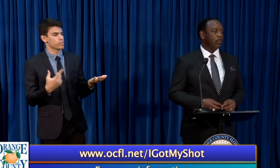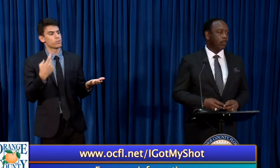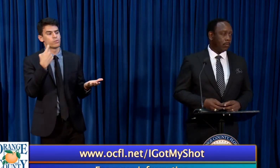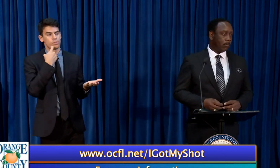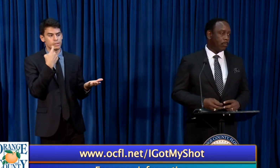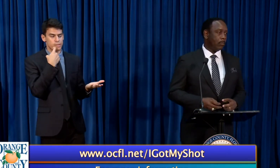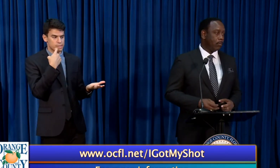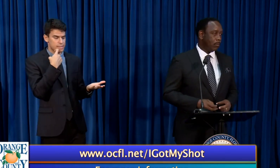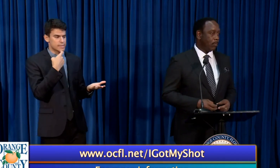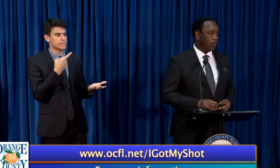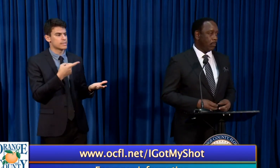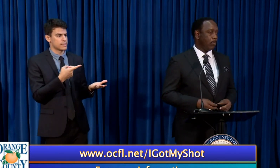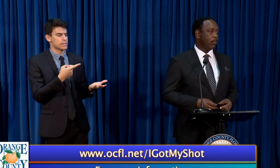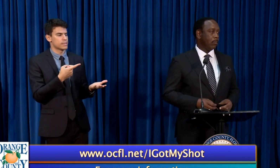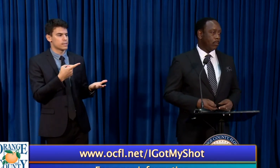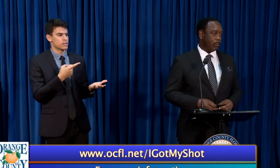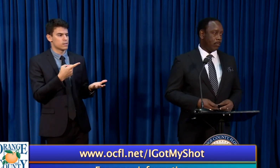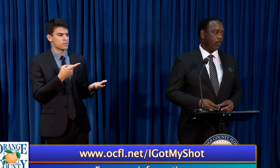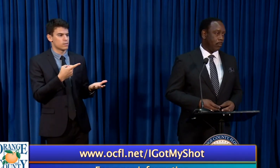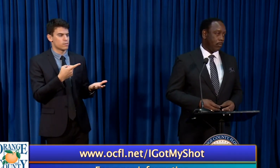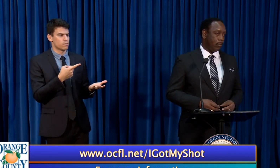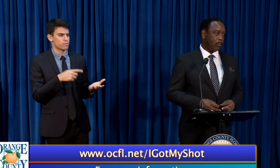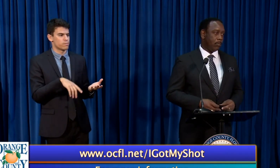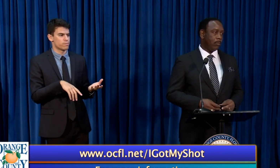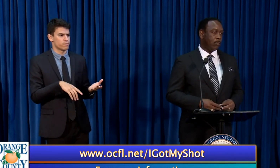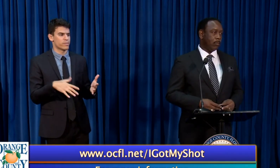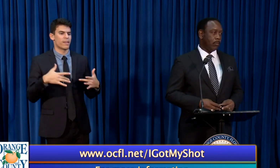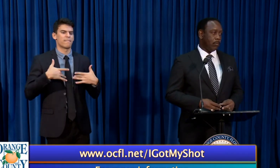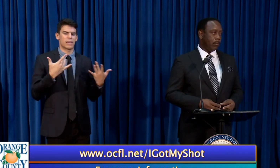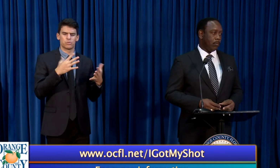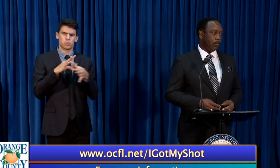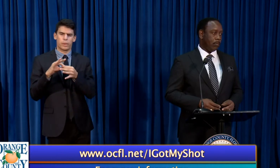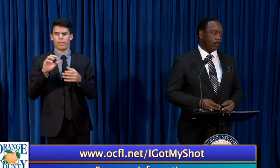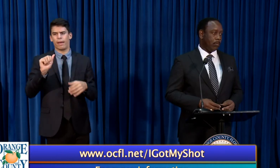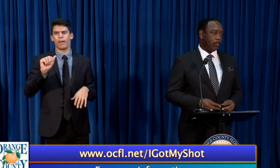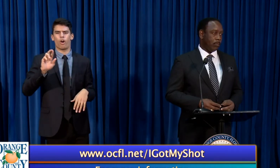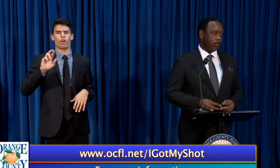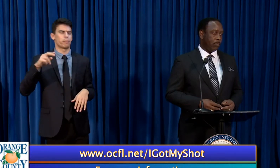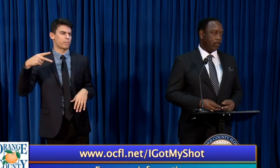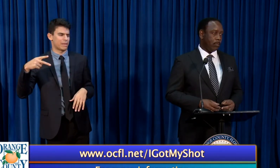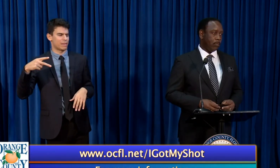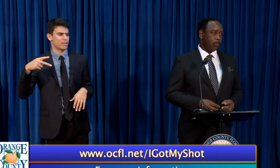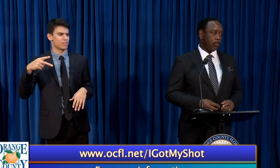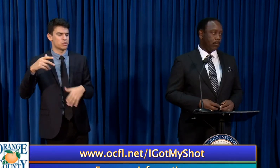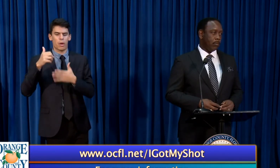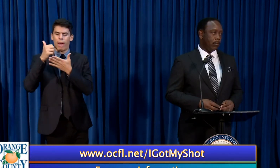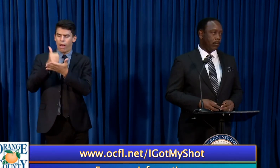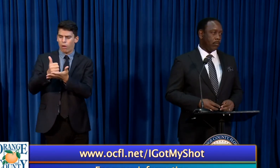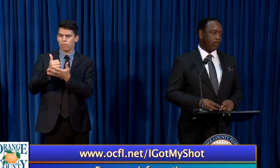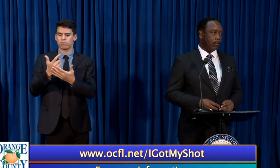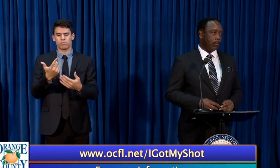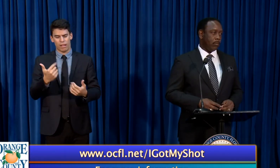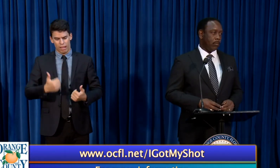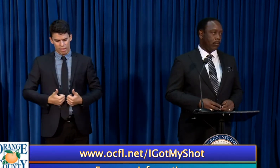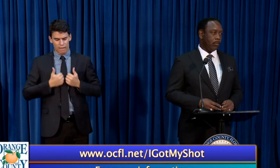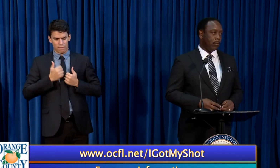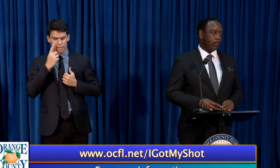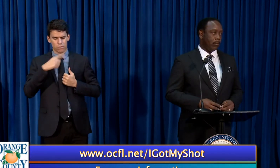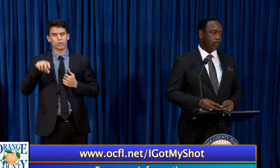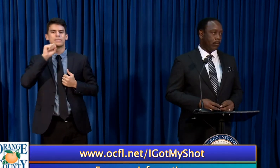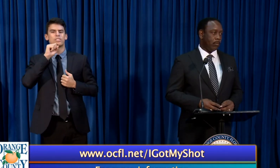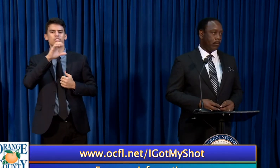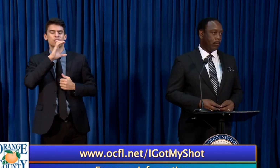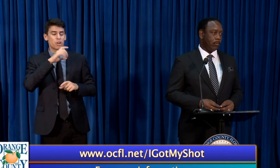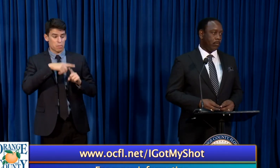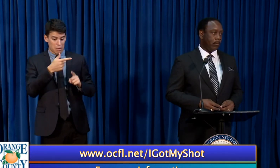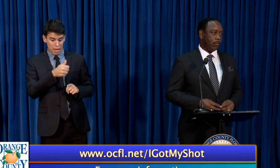had the event that was kind of tied in with AARP to kind of help the quality of life for seniors, but did you hear any feedback from